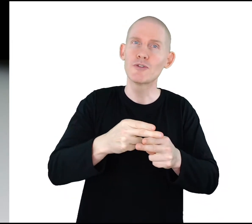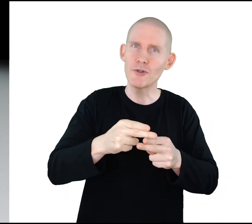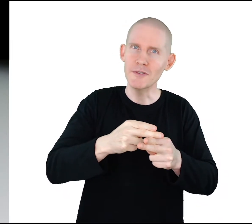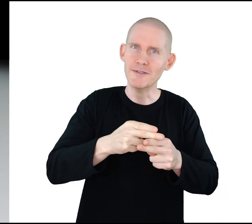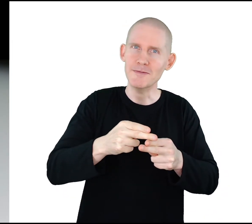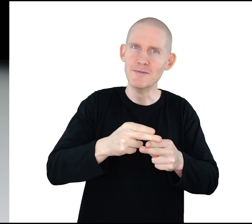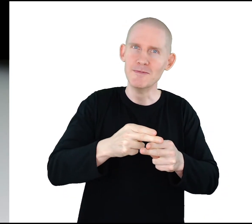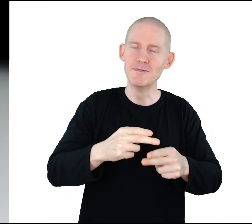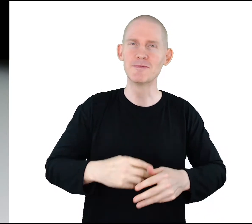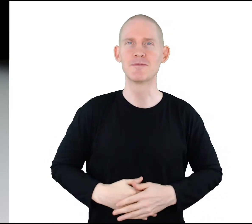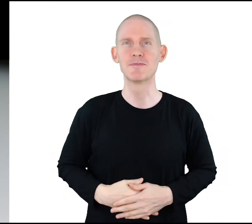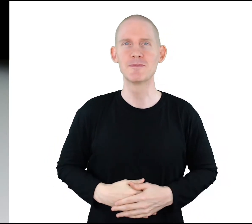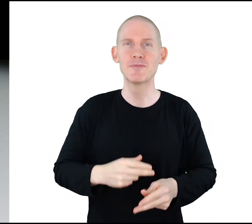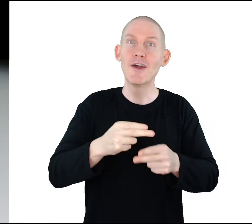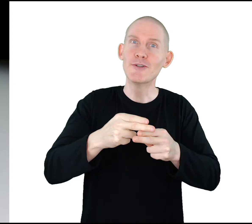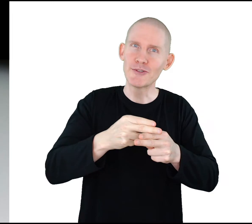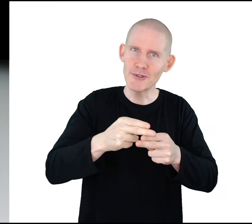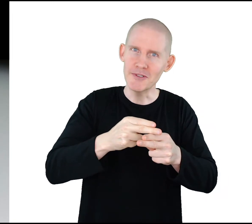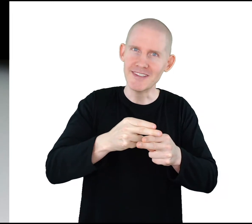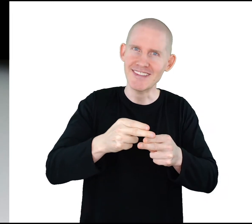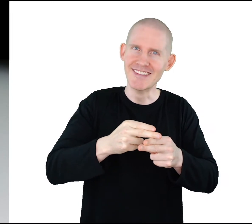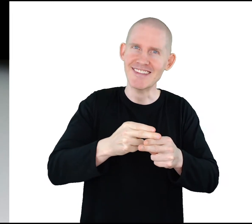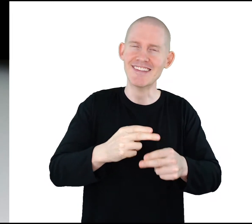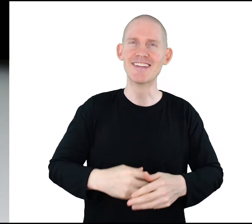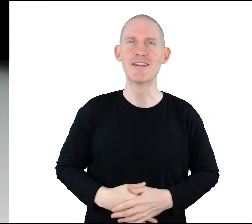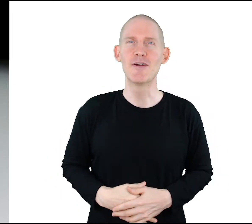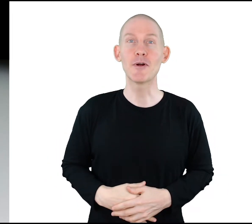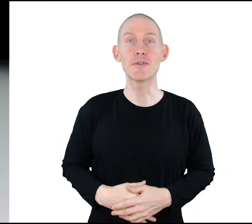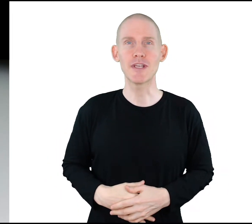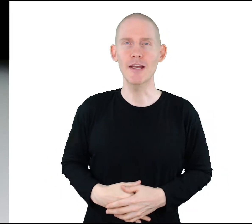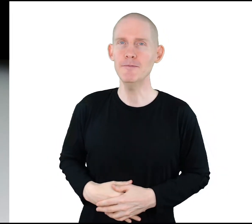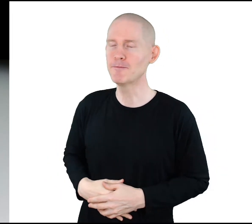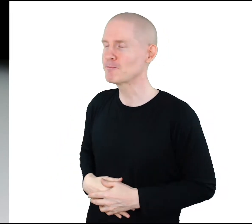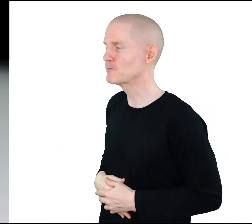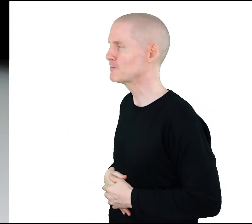Soon. Soon. From the side.